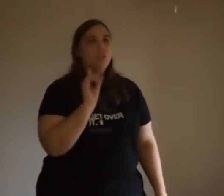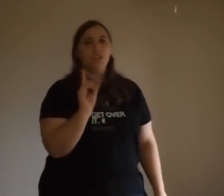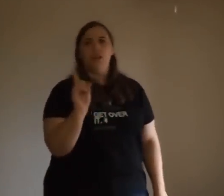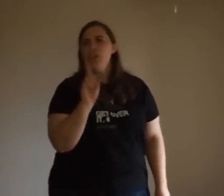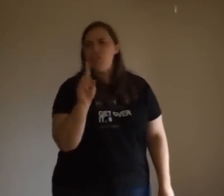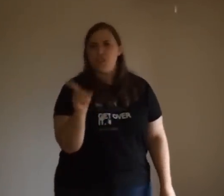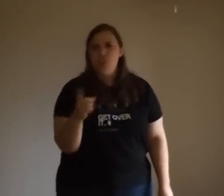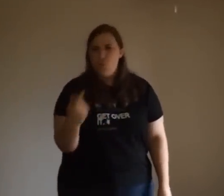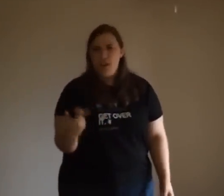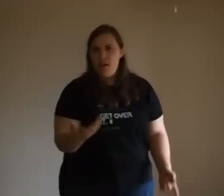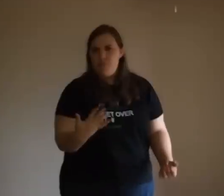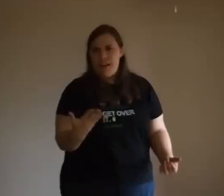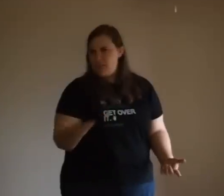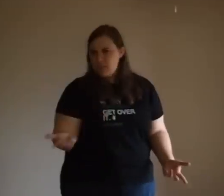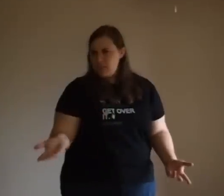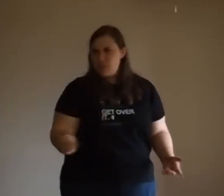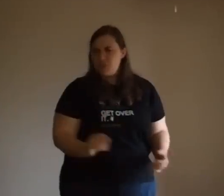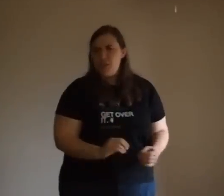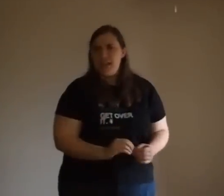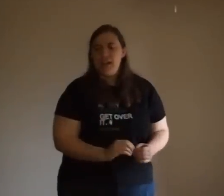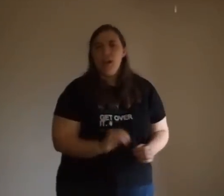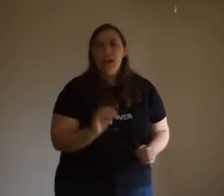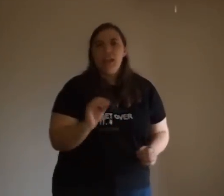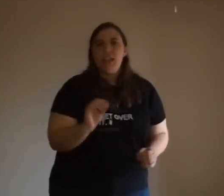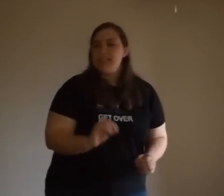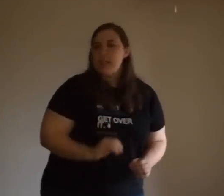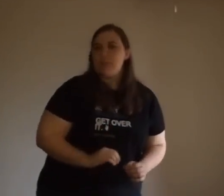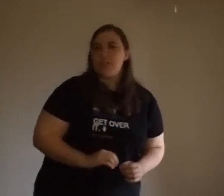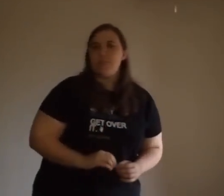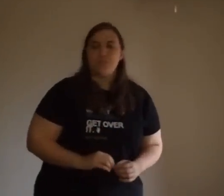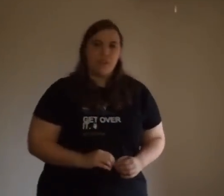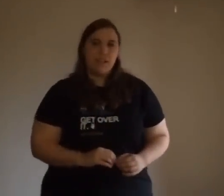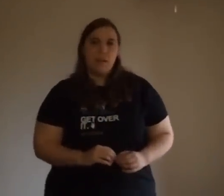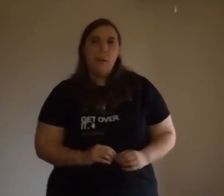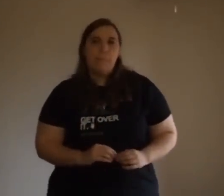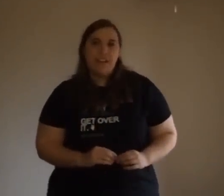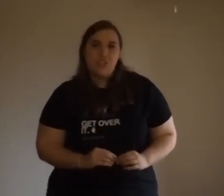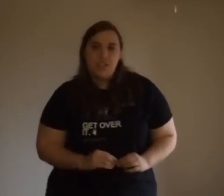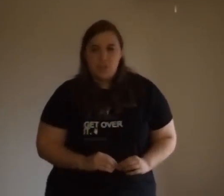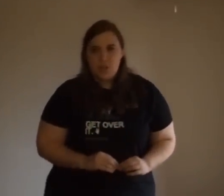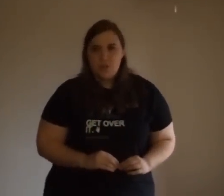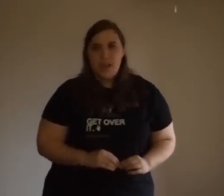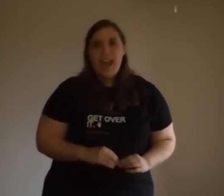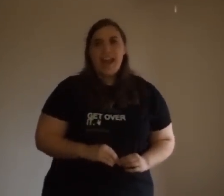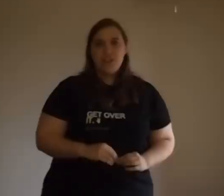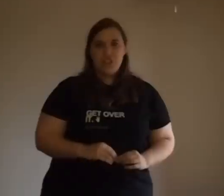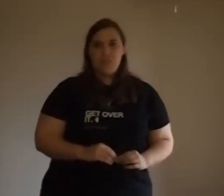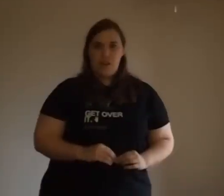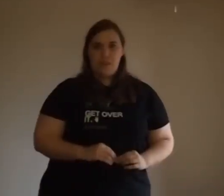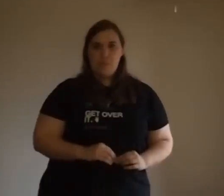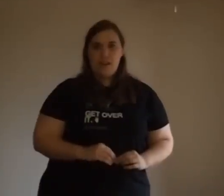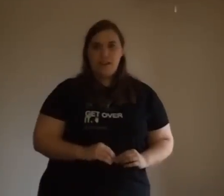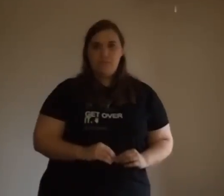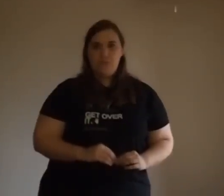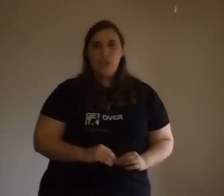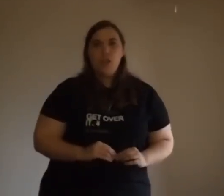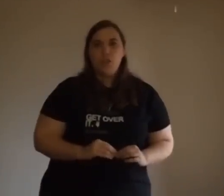Also, just one final little note here. This episode was written by Gene Kuhn and Gene Roddenberry.